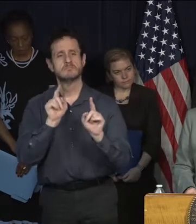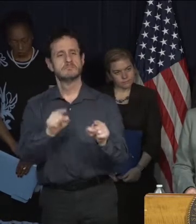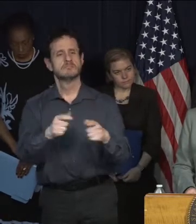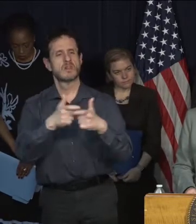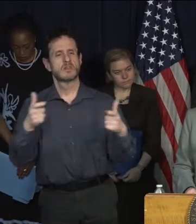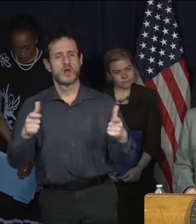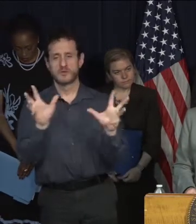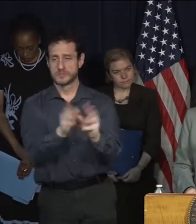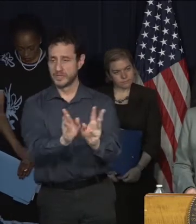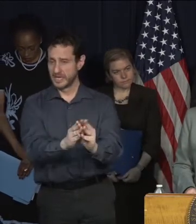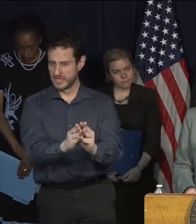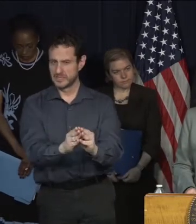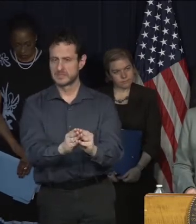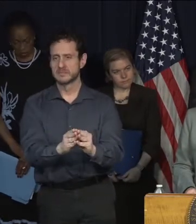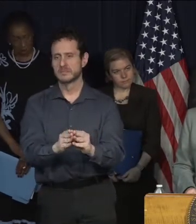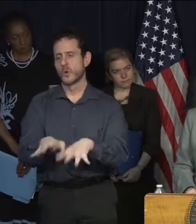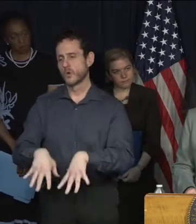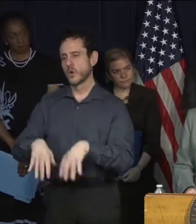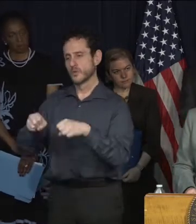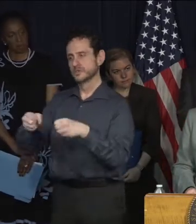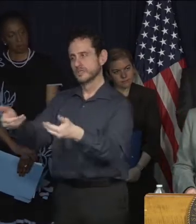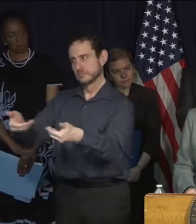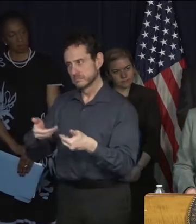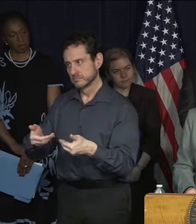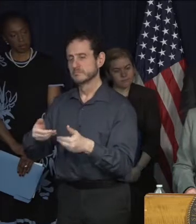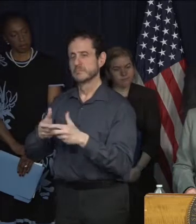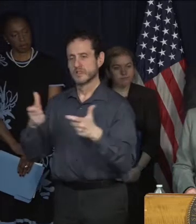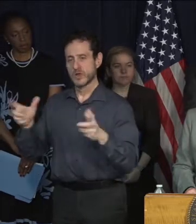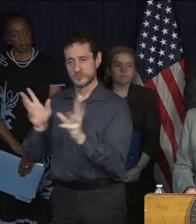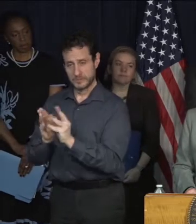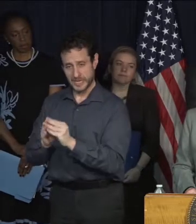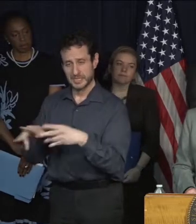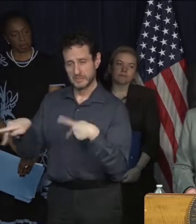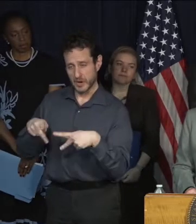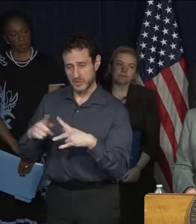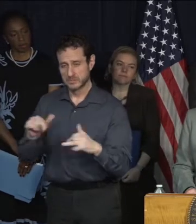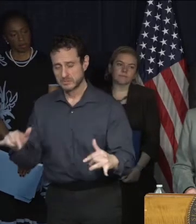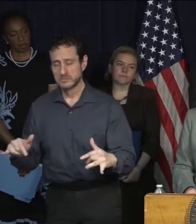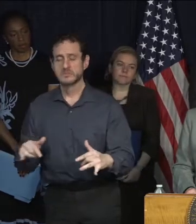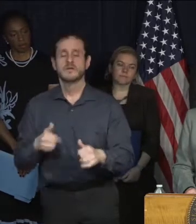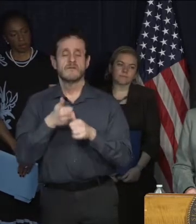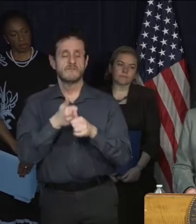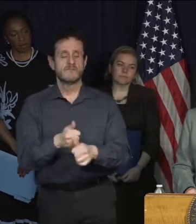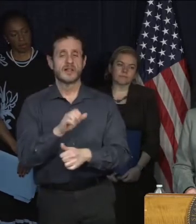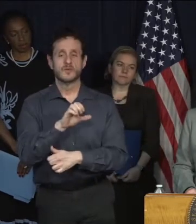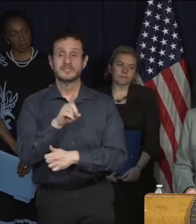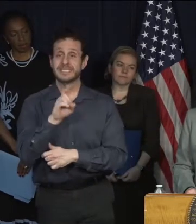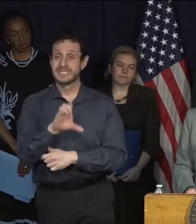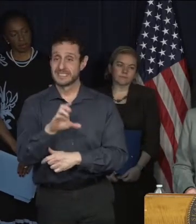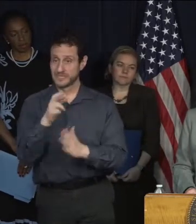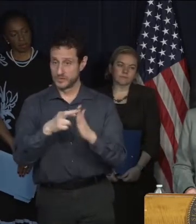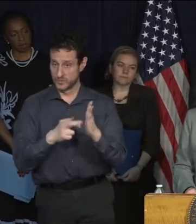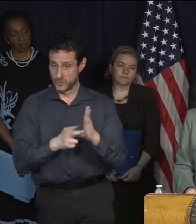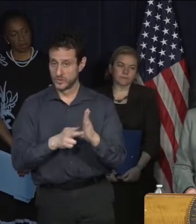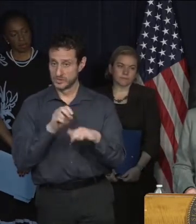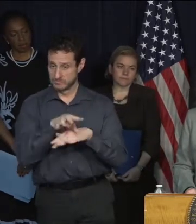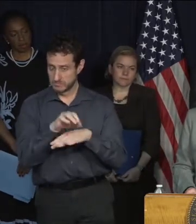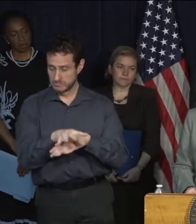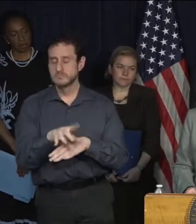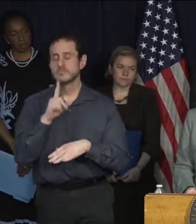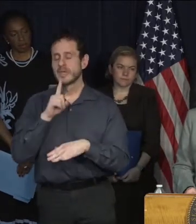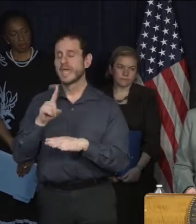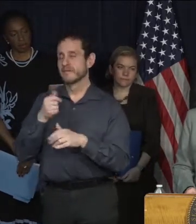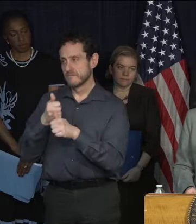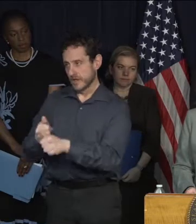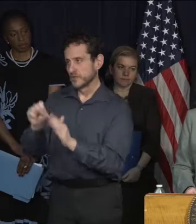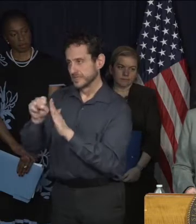large gatherings. Follow CDC guidelines and advise your local, state, and public health officials. Make